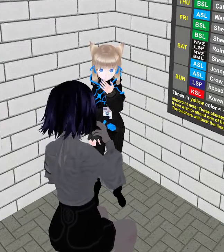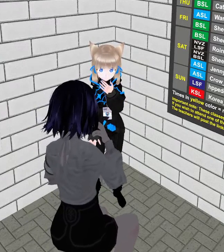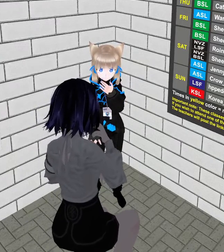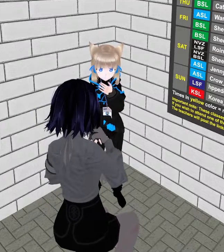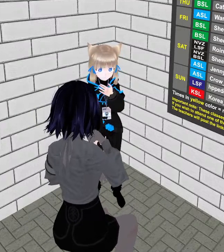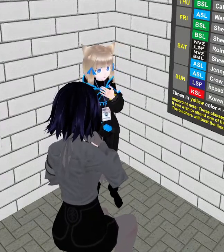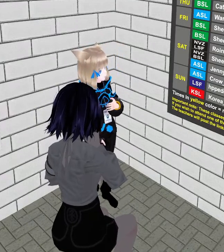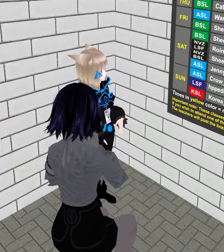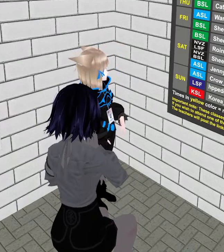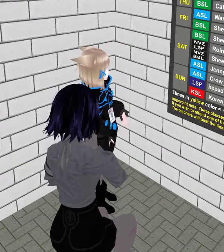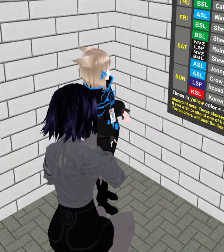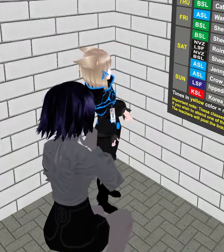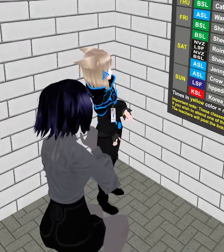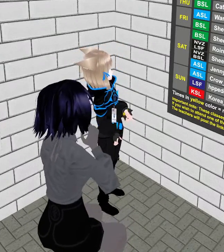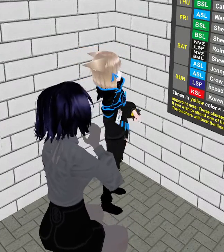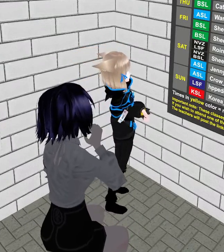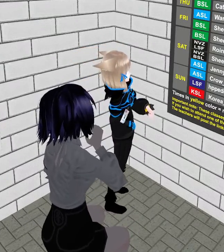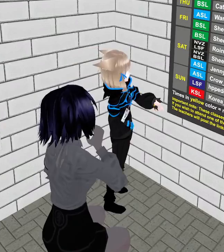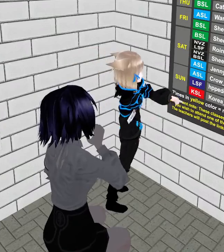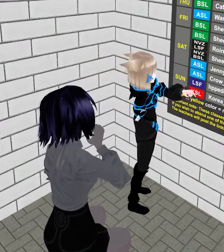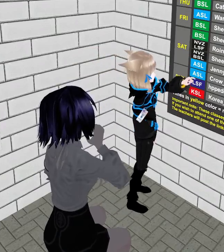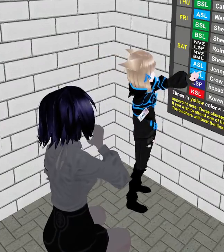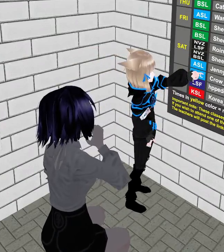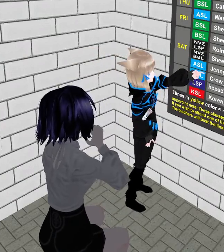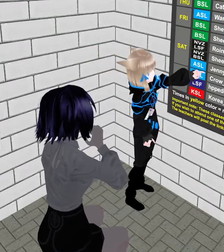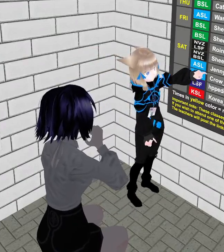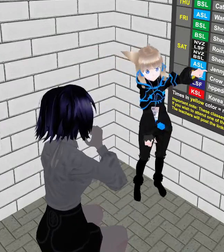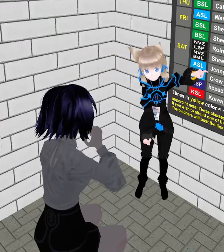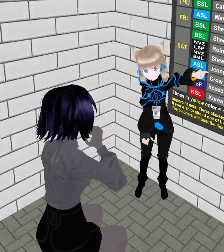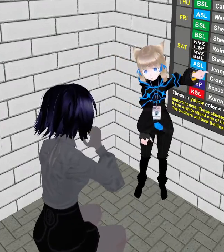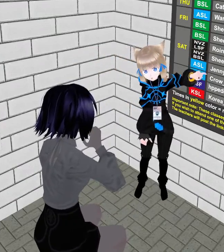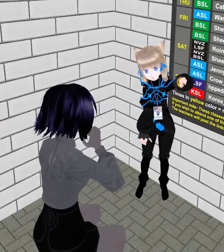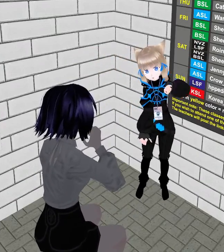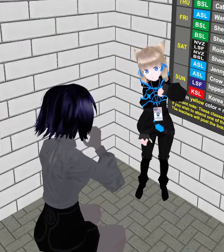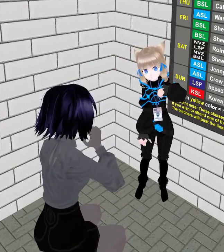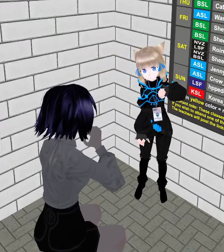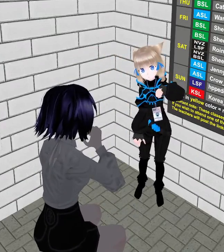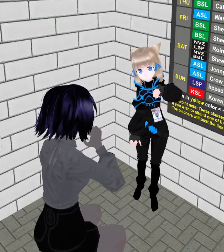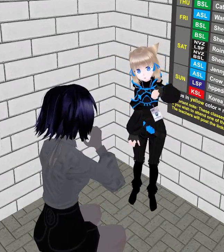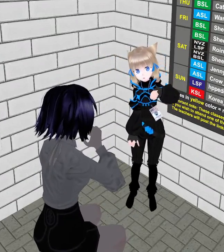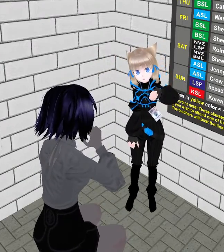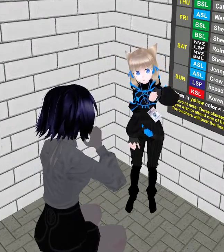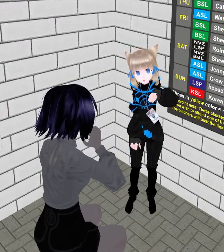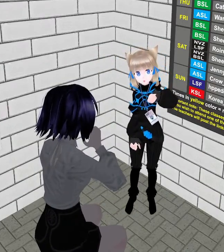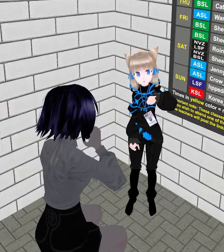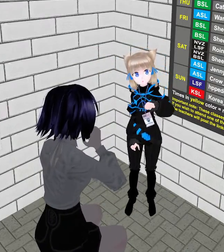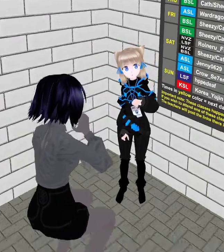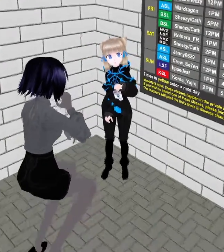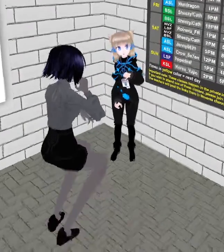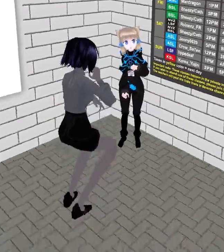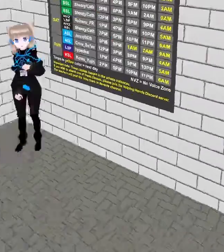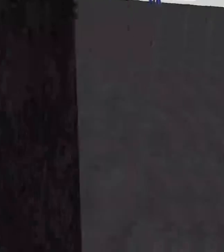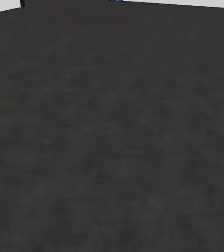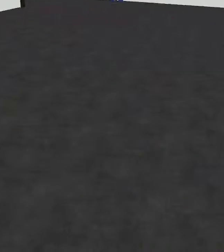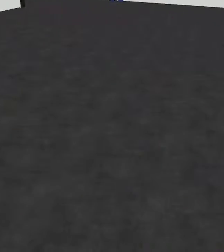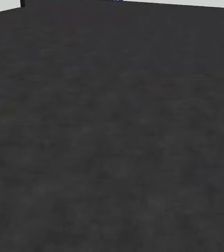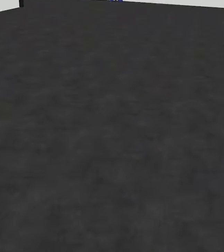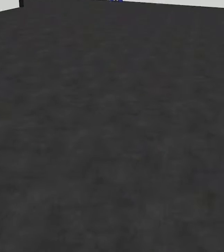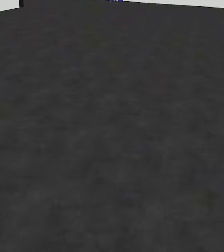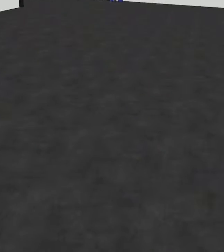they always mute? The teachers? Jenny. She's hard of hearing. And she'll speak during